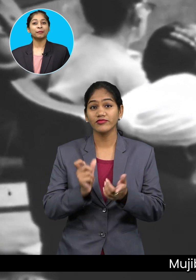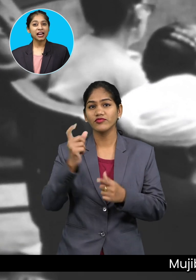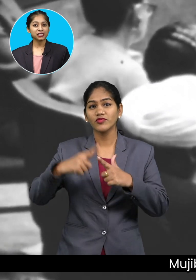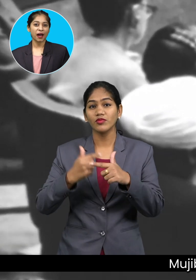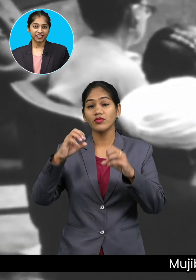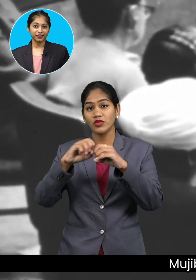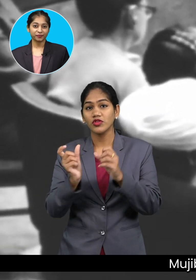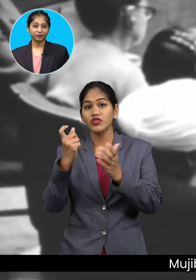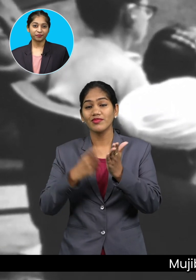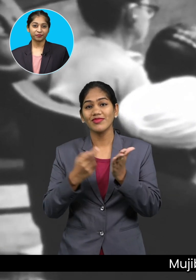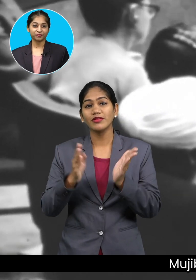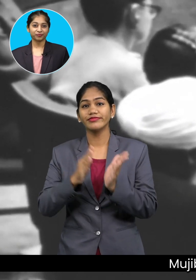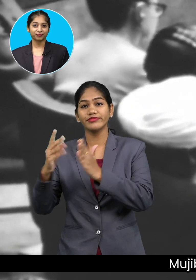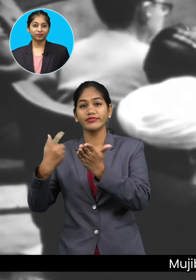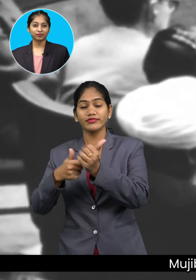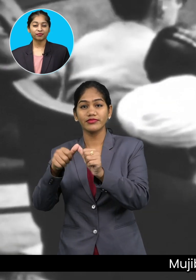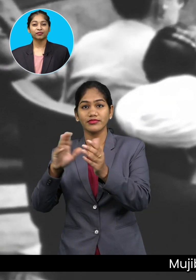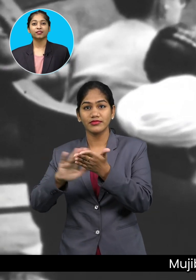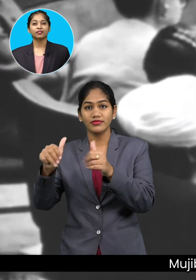Mujibur Rahman's party